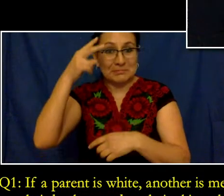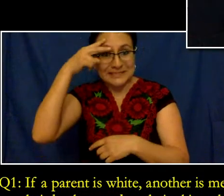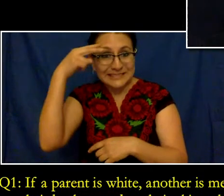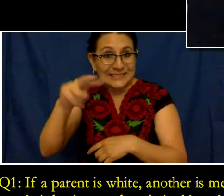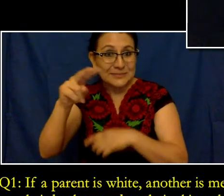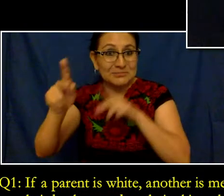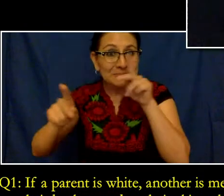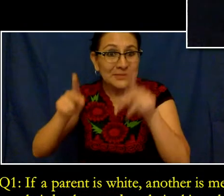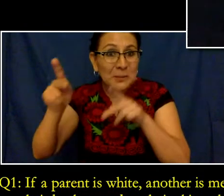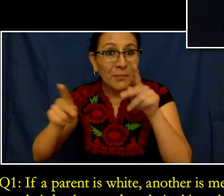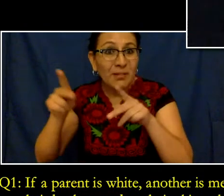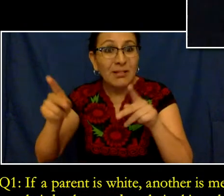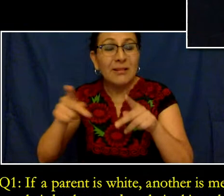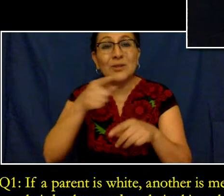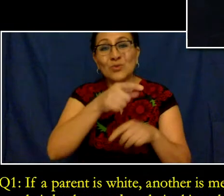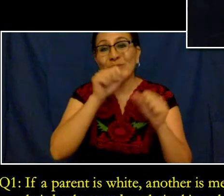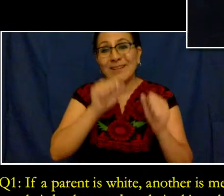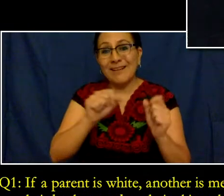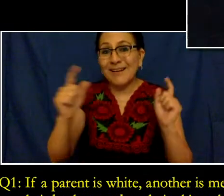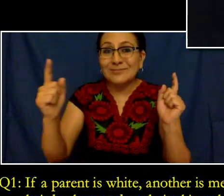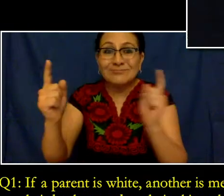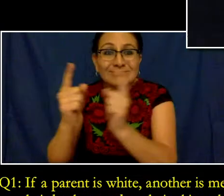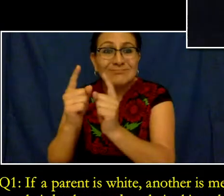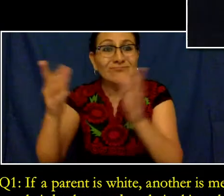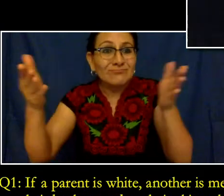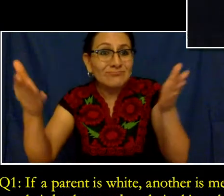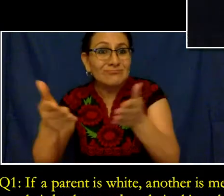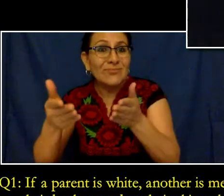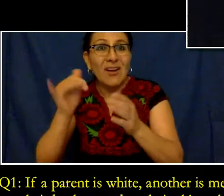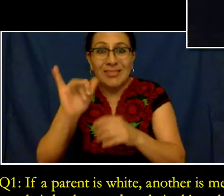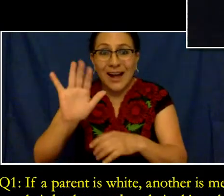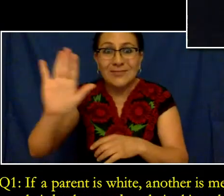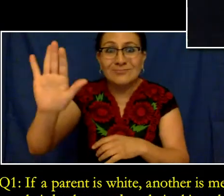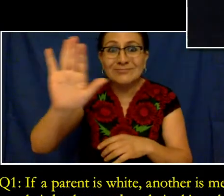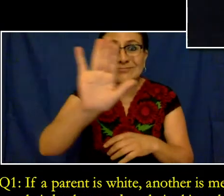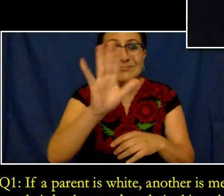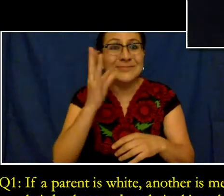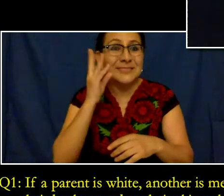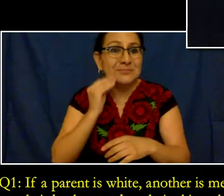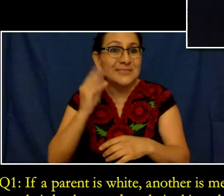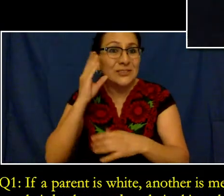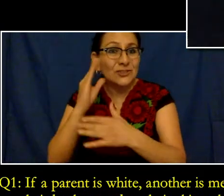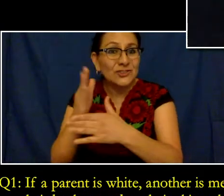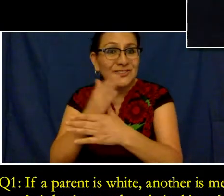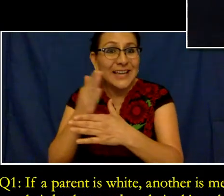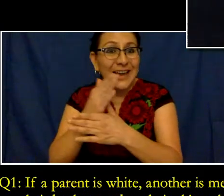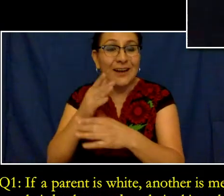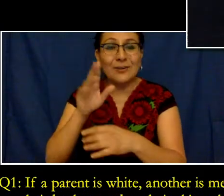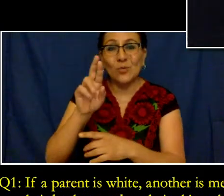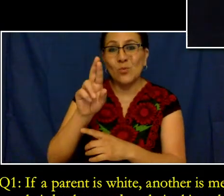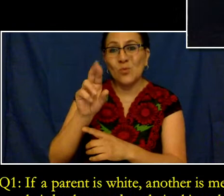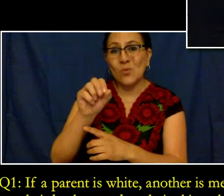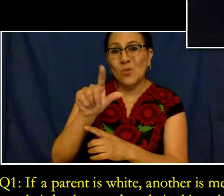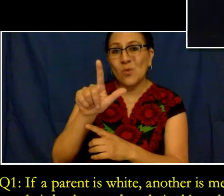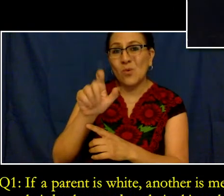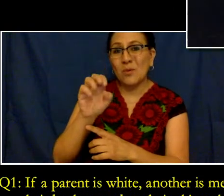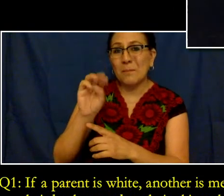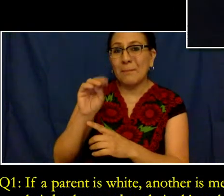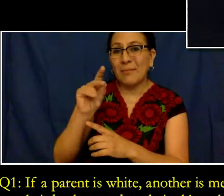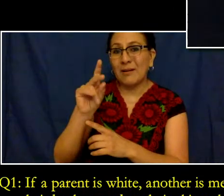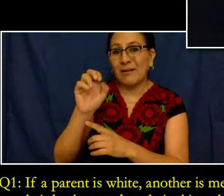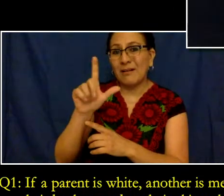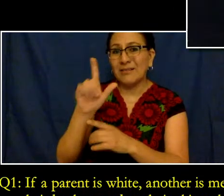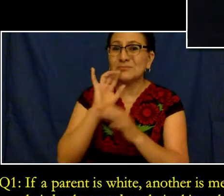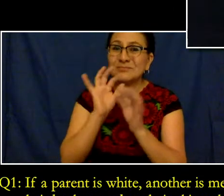meet deaf people, um, Mexican people, take the time, interact, introduce them to your